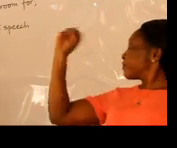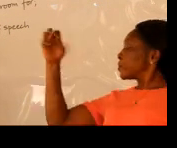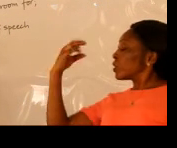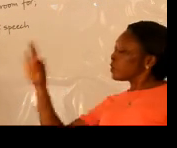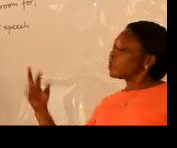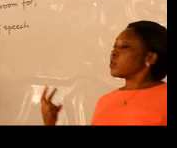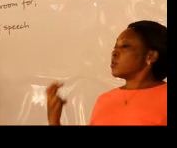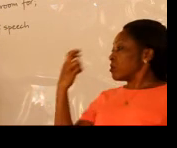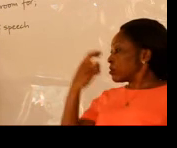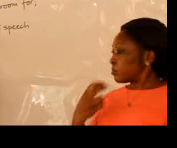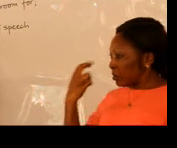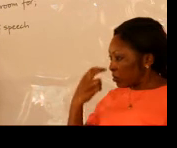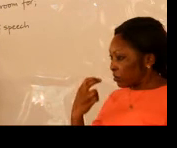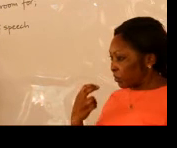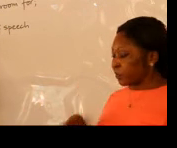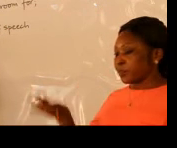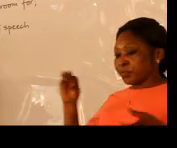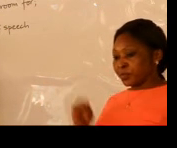Link words,